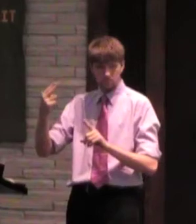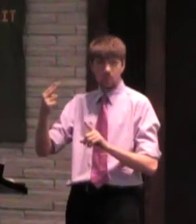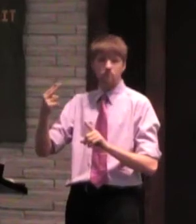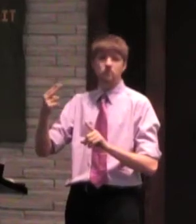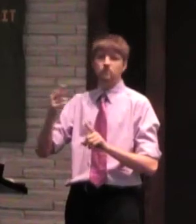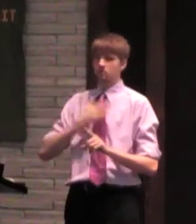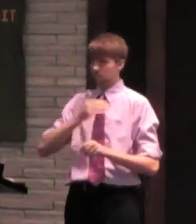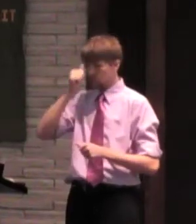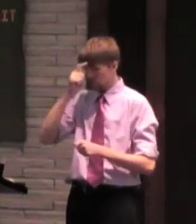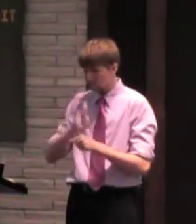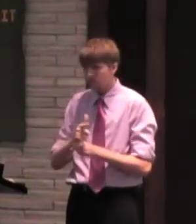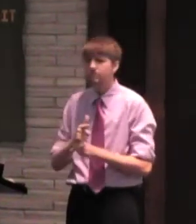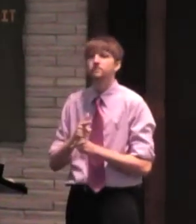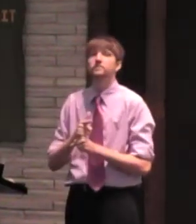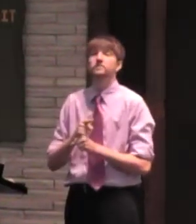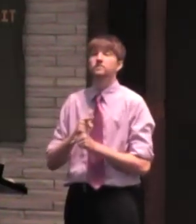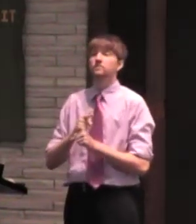Elijah Noah, who I'm talking about, my brother,